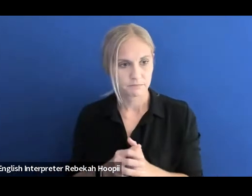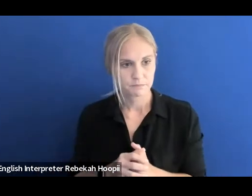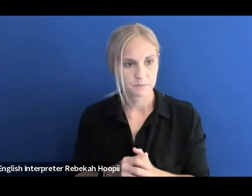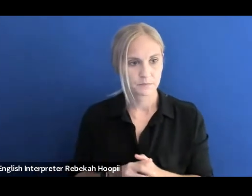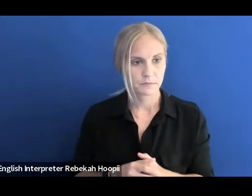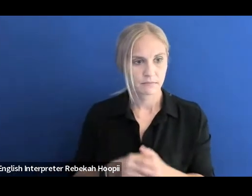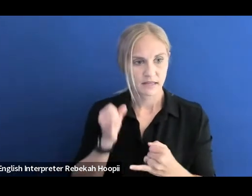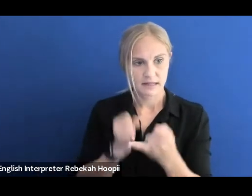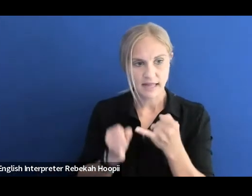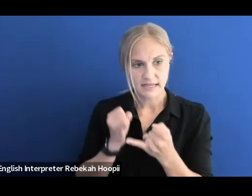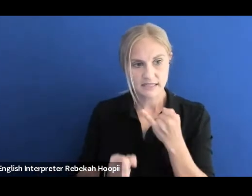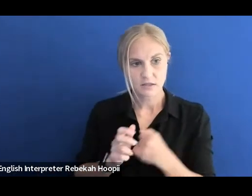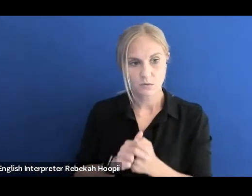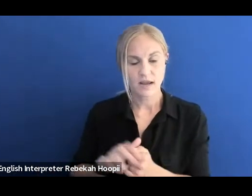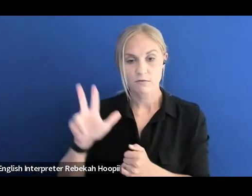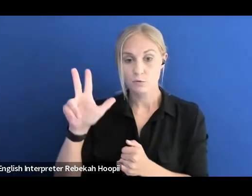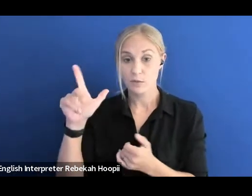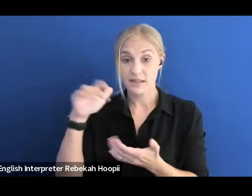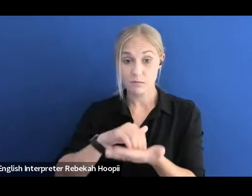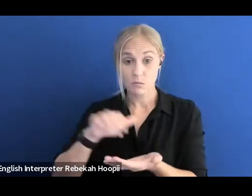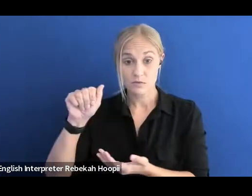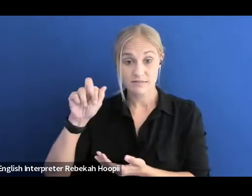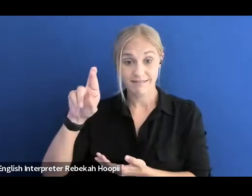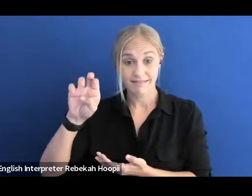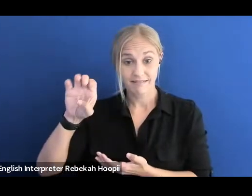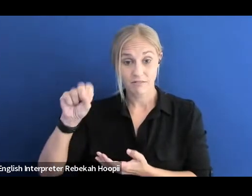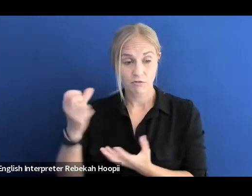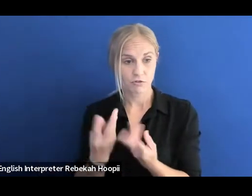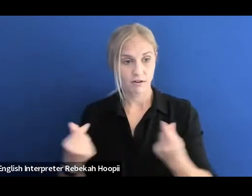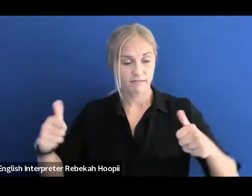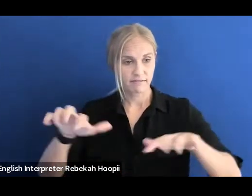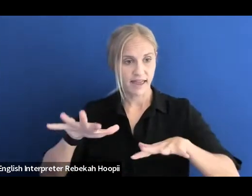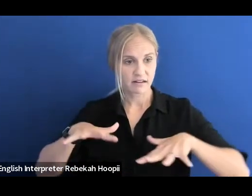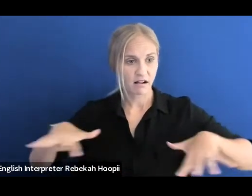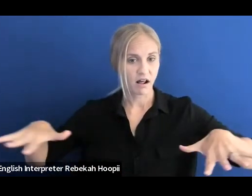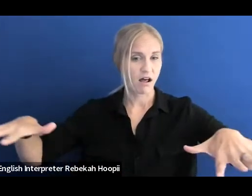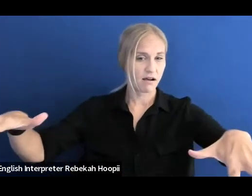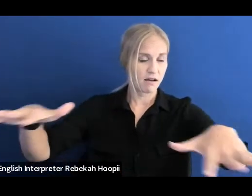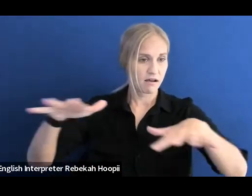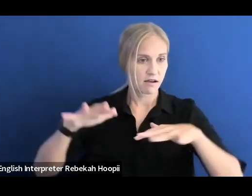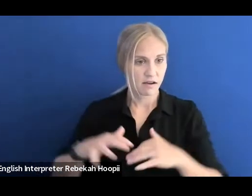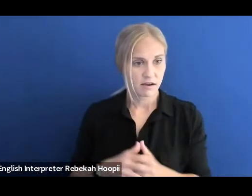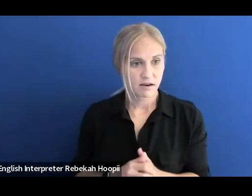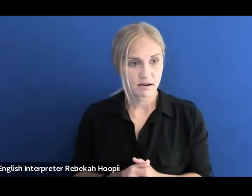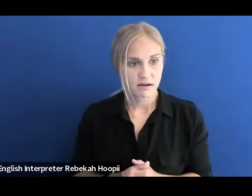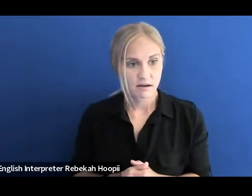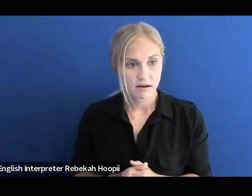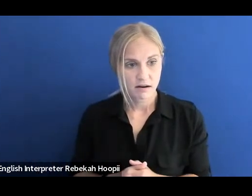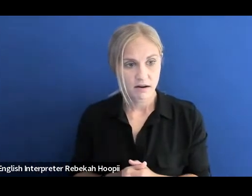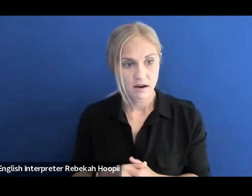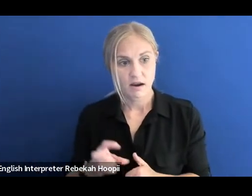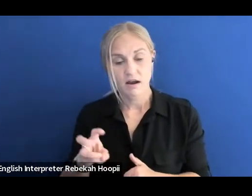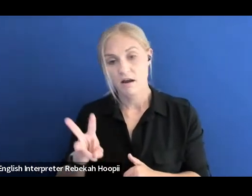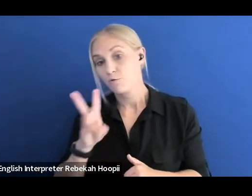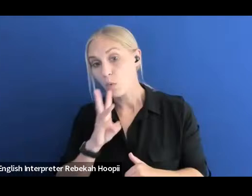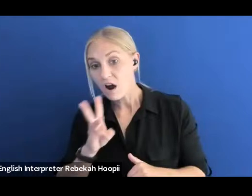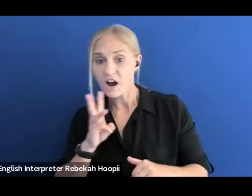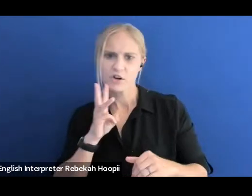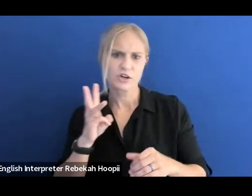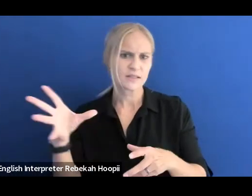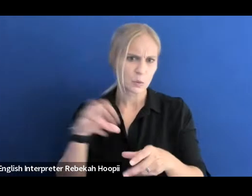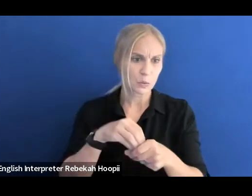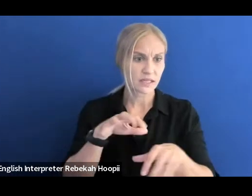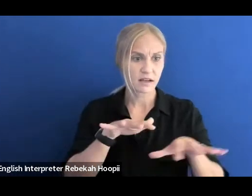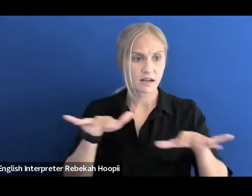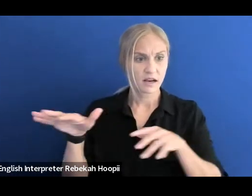finally, we have 23,000 acres of land, ag land, waters, and so forth.